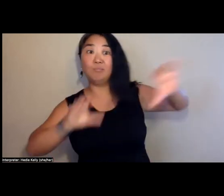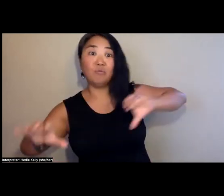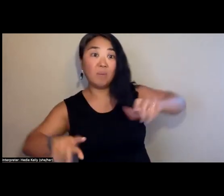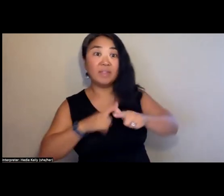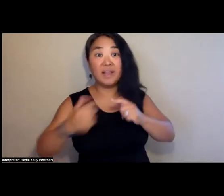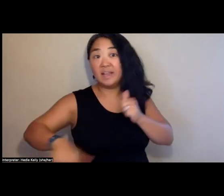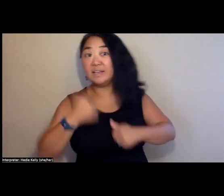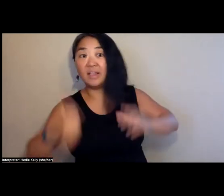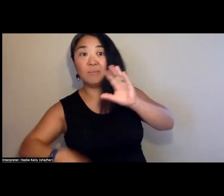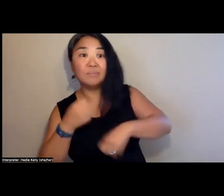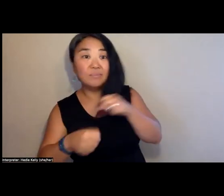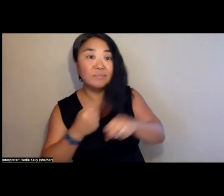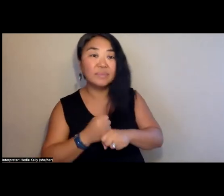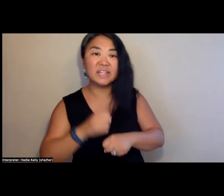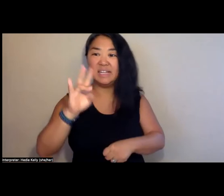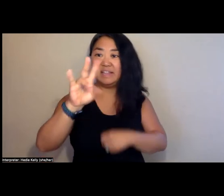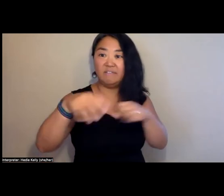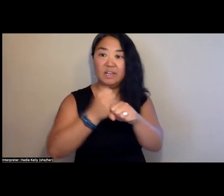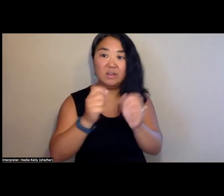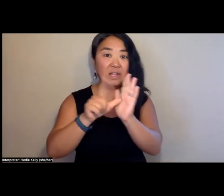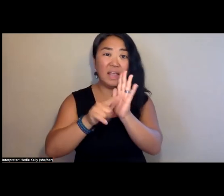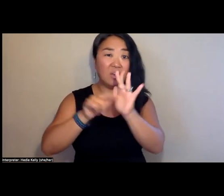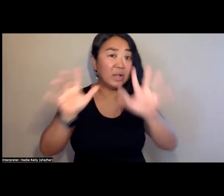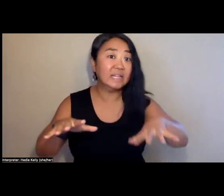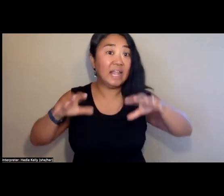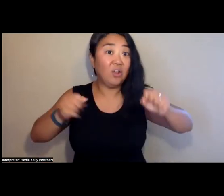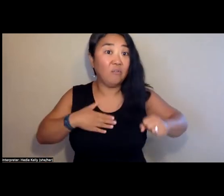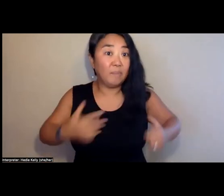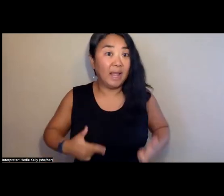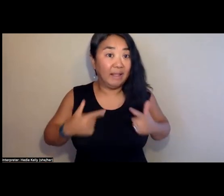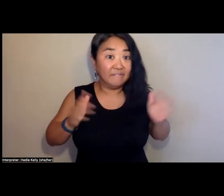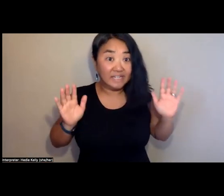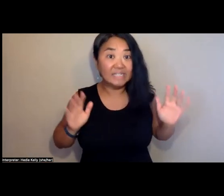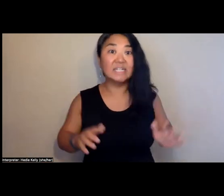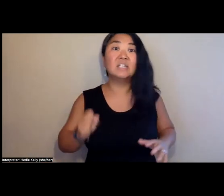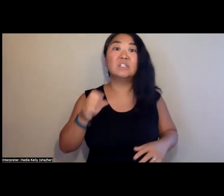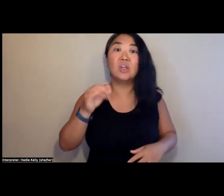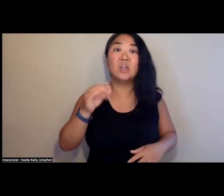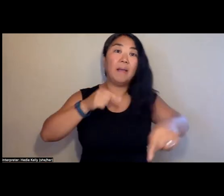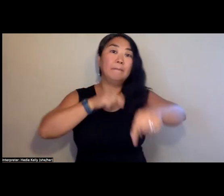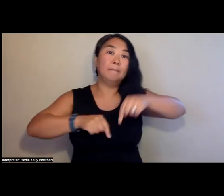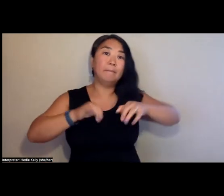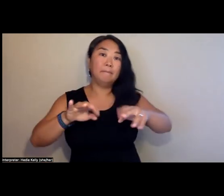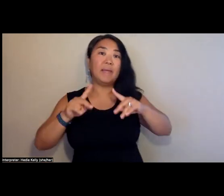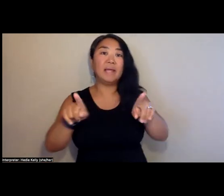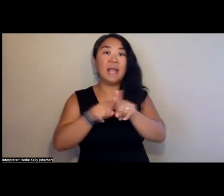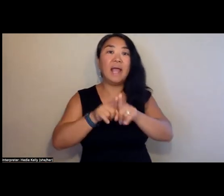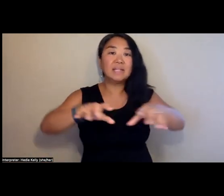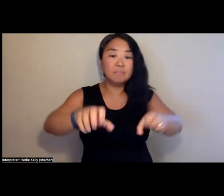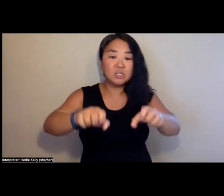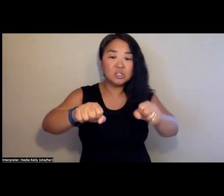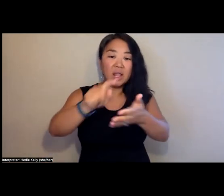here we are 7 years later, it's taken over my life. So I'm going back to my work as a massage therapist. Another way you can help support this